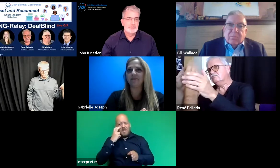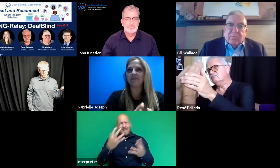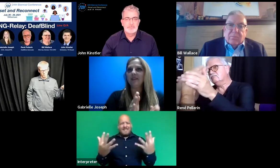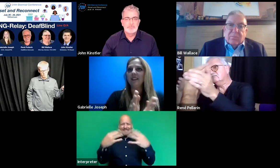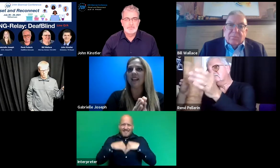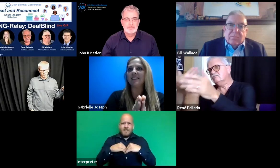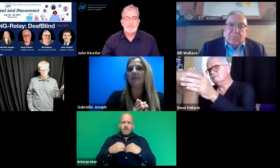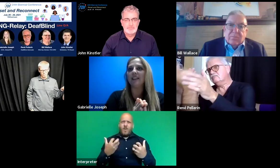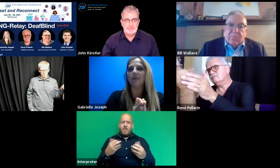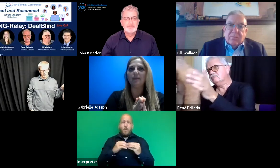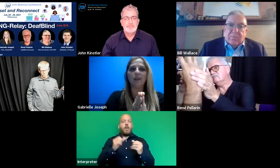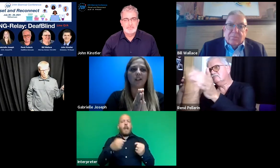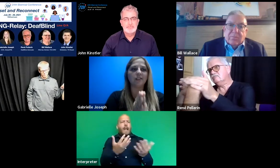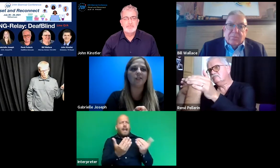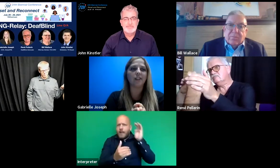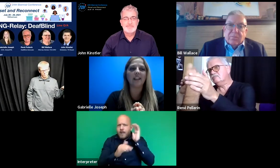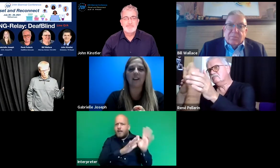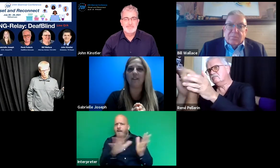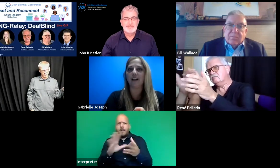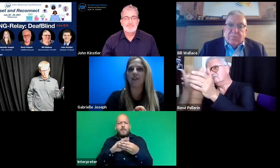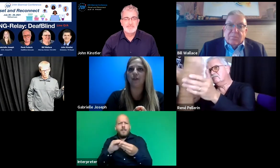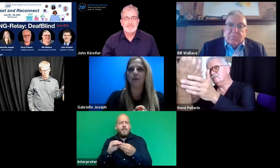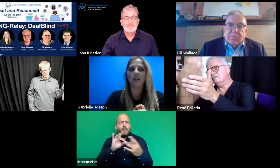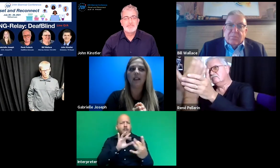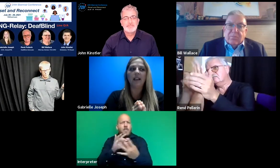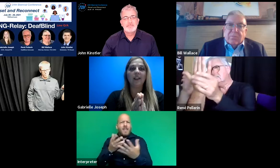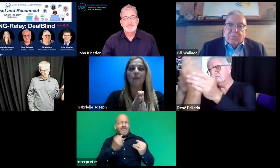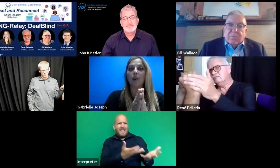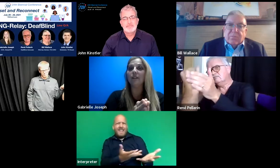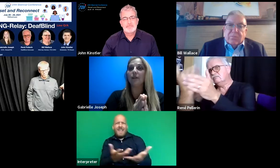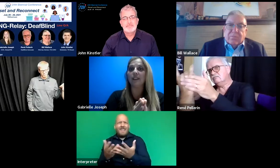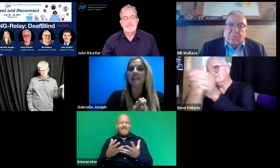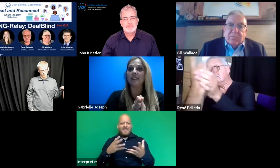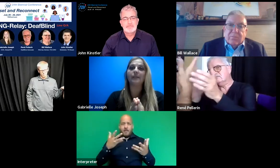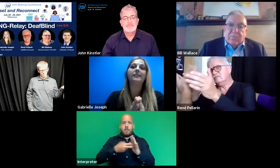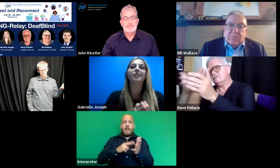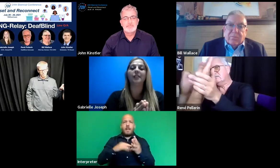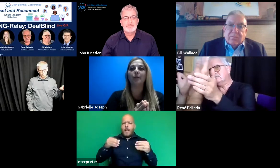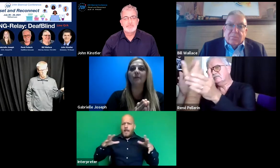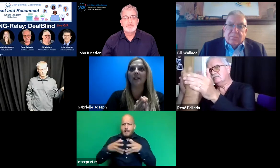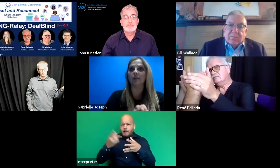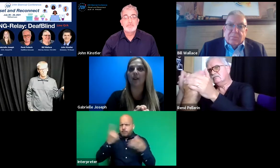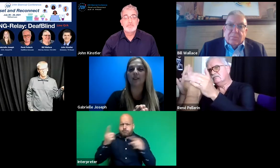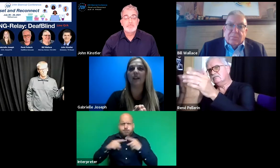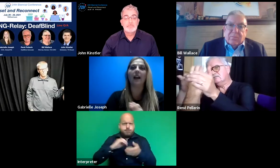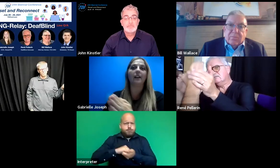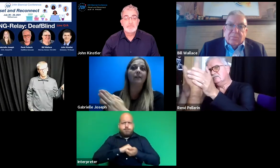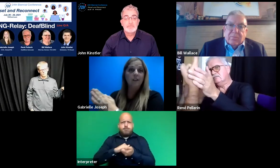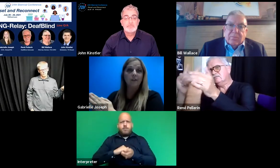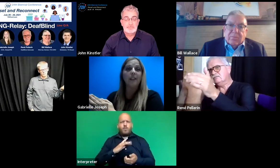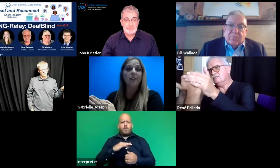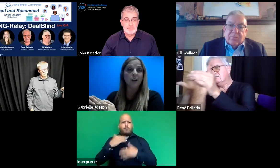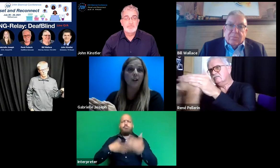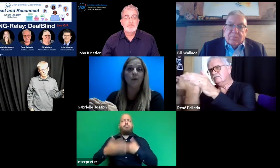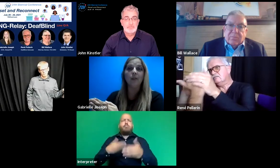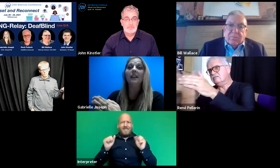feedback. That's something that we put a concerted effort into. And part of the reason there was such an improvement on the product we have